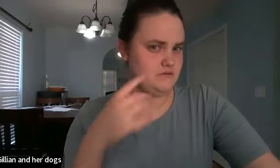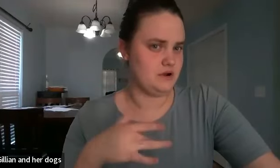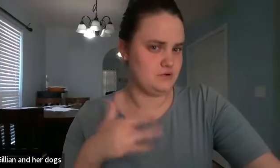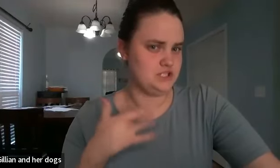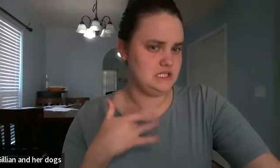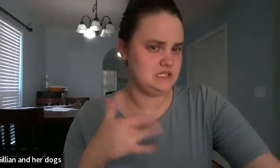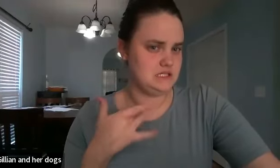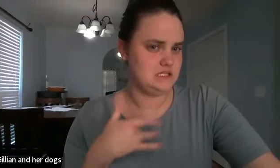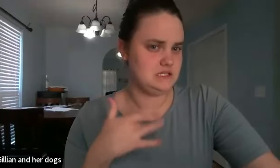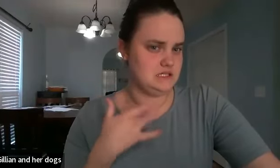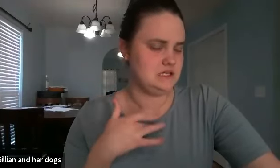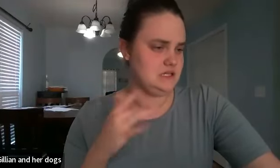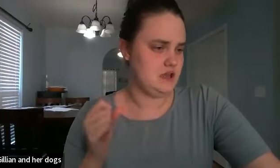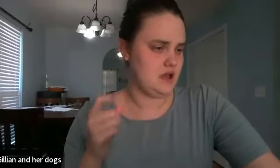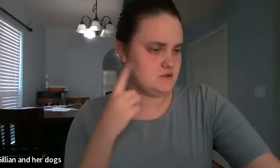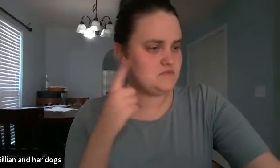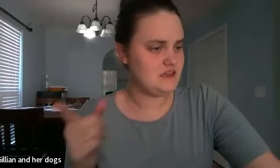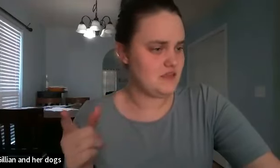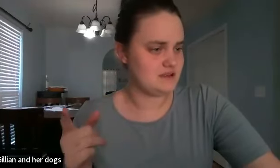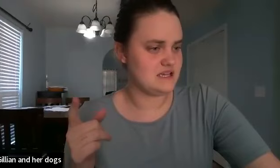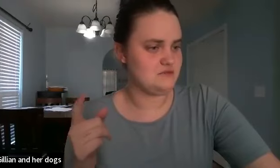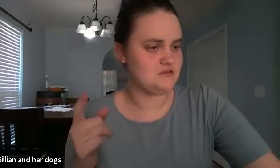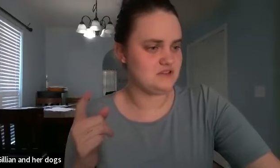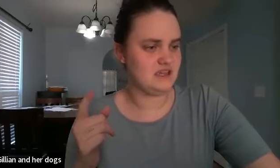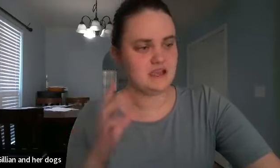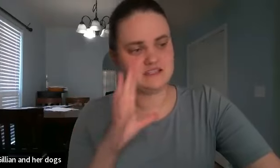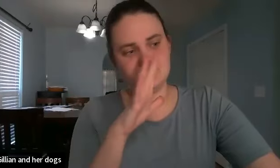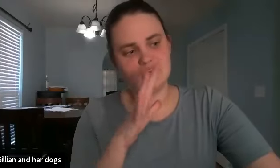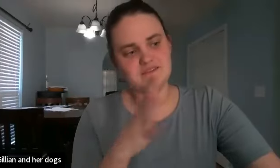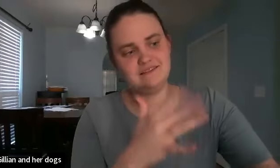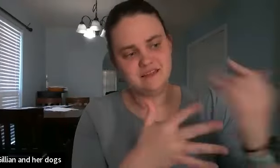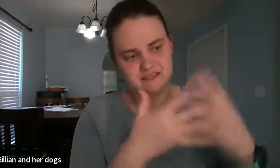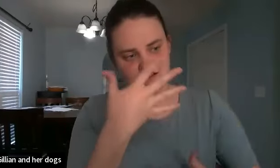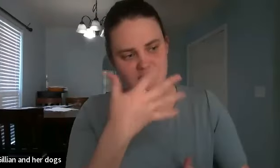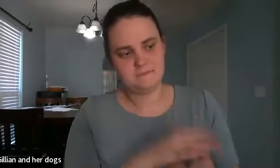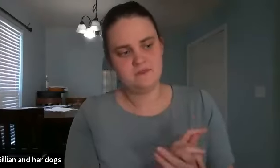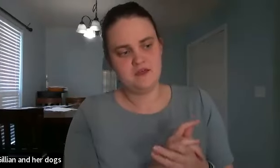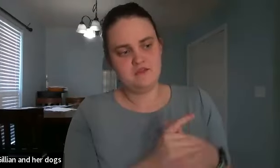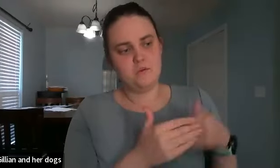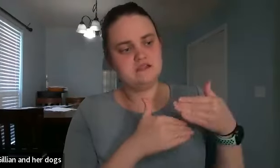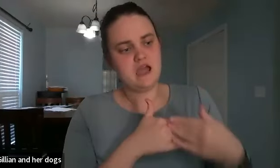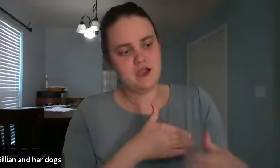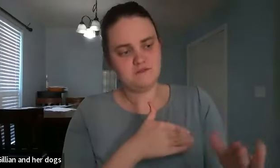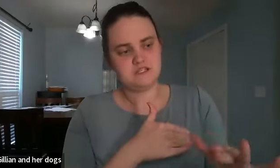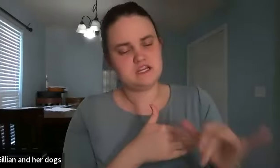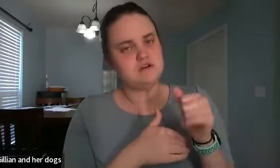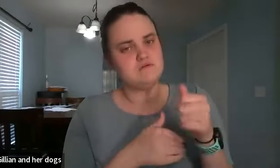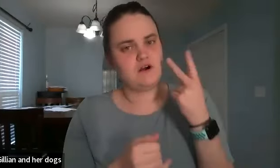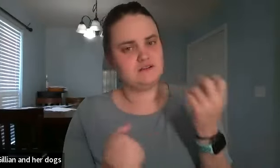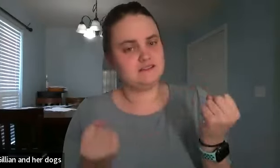our emotions. Yeah, so I'm thinking that because that's what I was looking at, because I was looking at the list and I was like, the ones afterwards, I don't recall